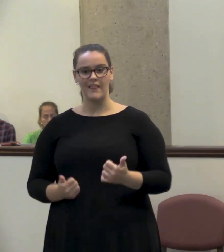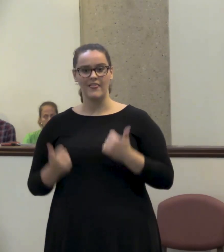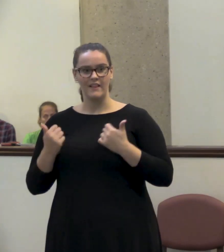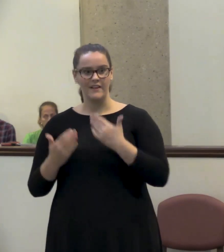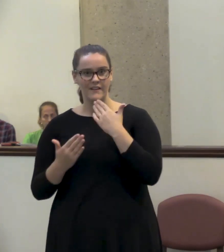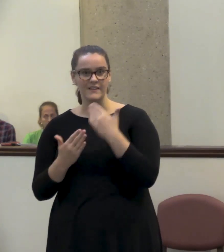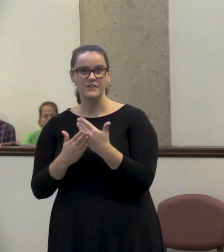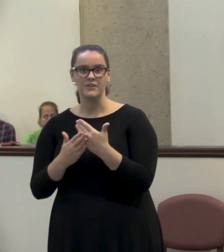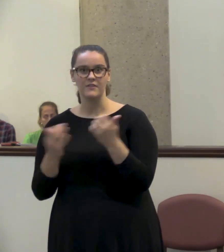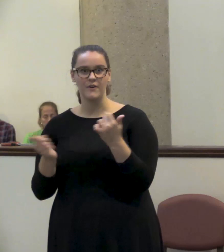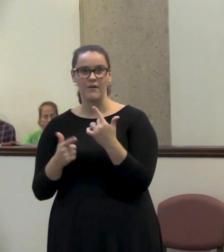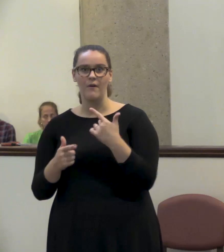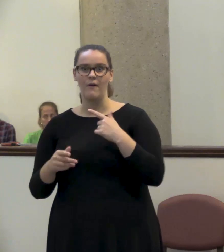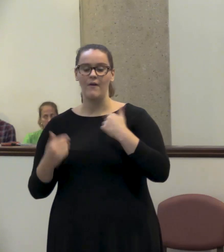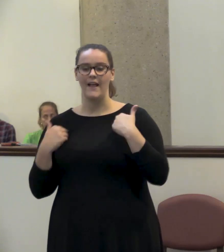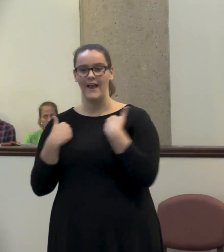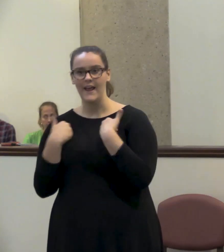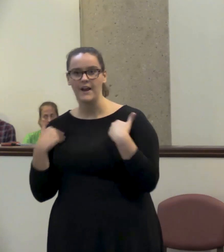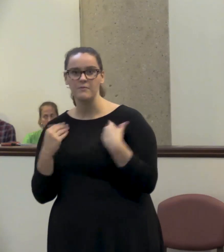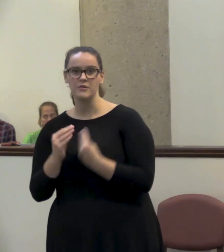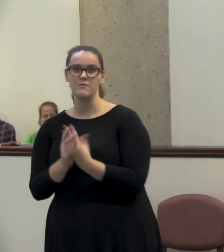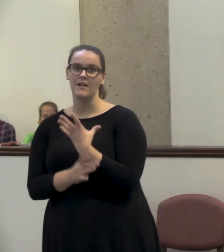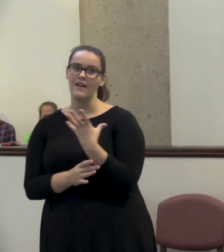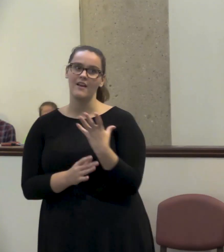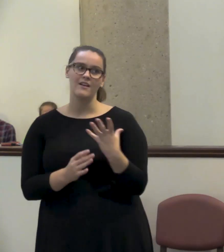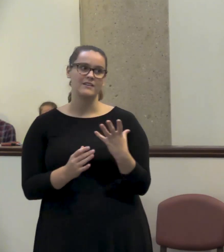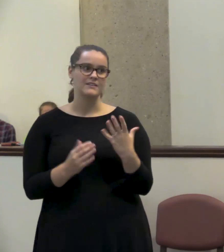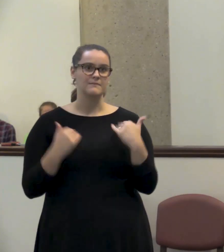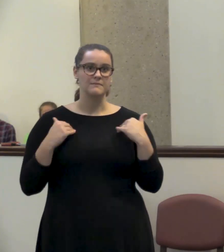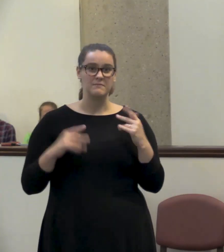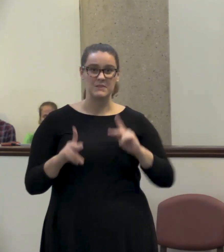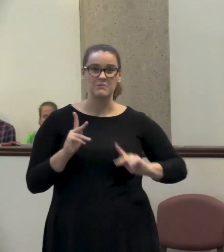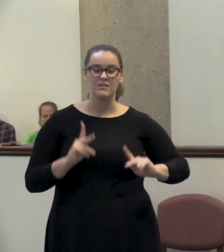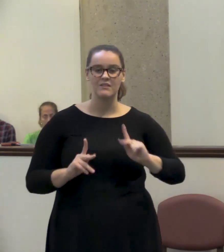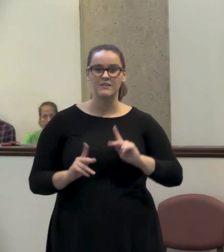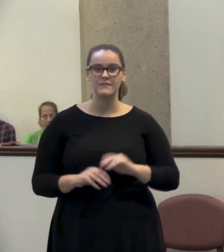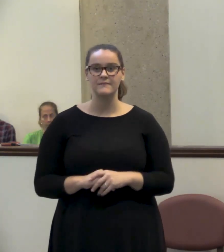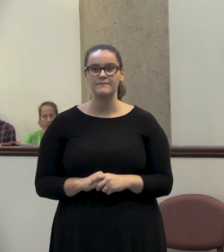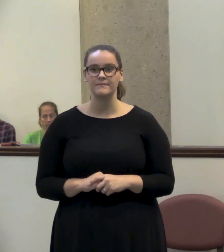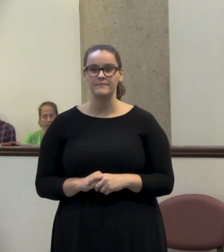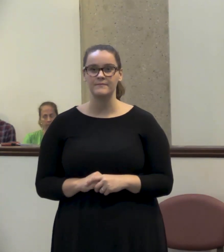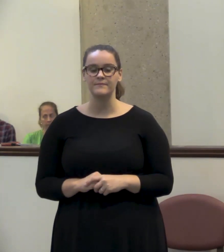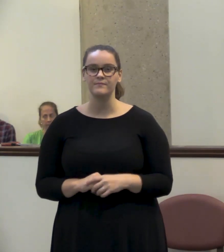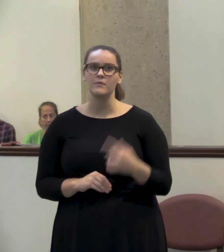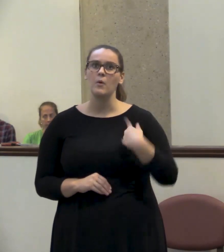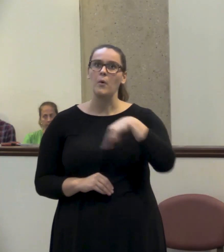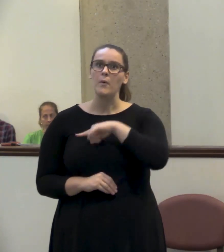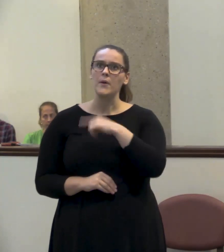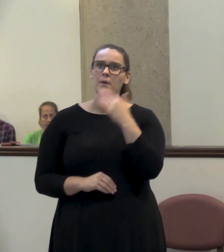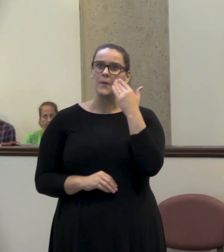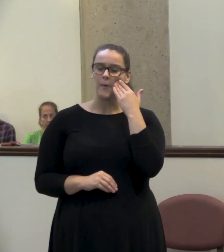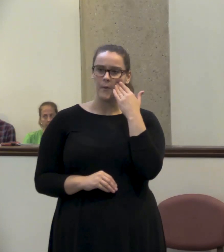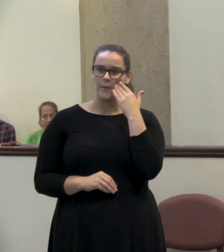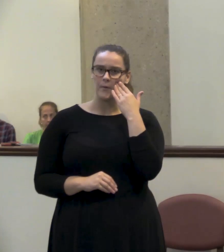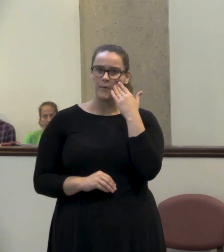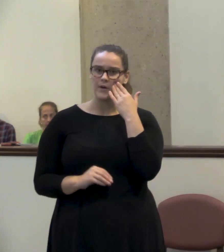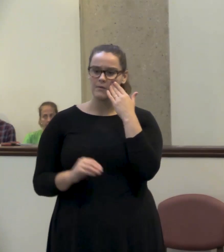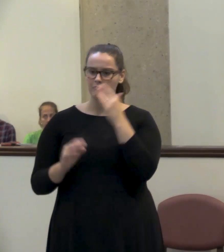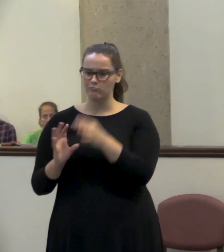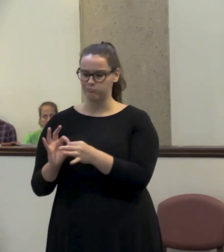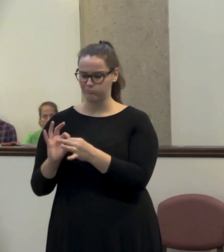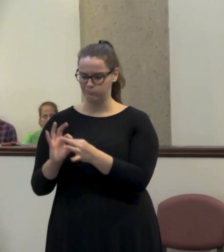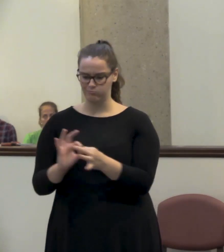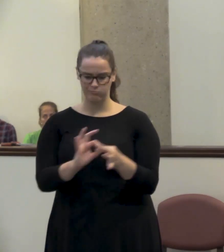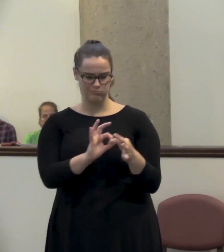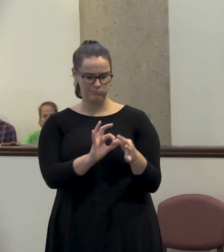all life forms and our planet. So given what we know about